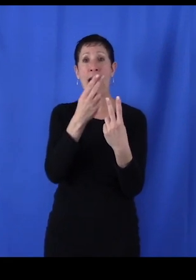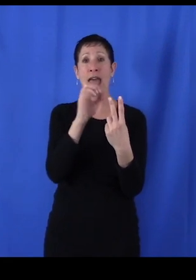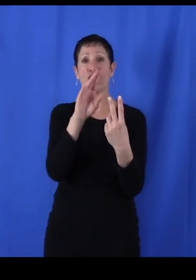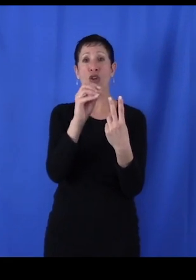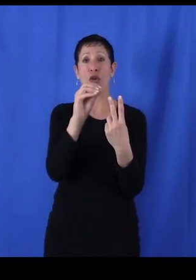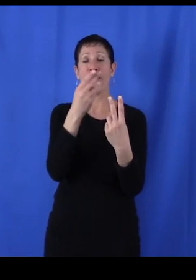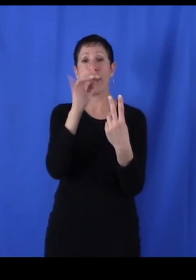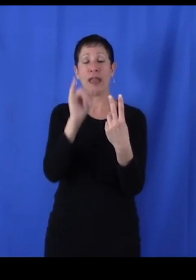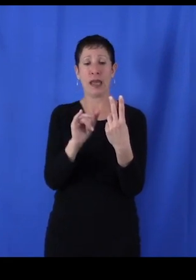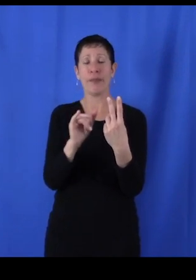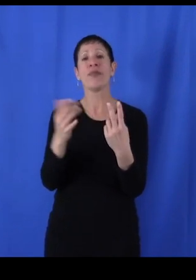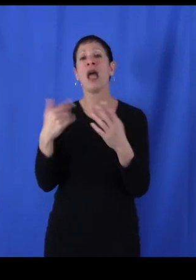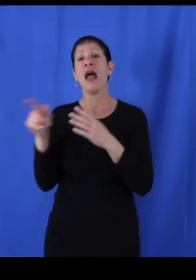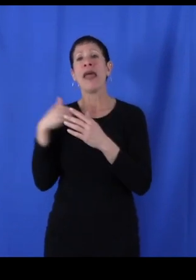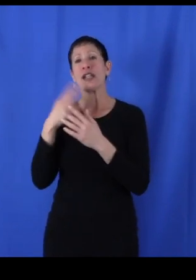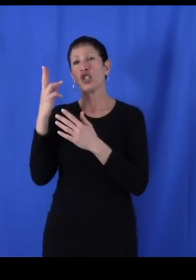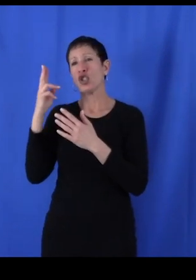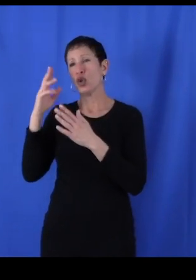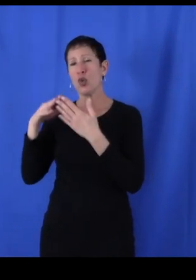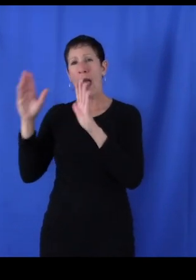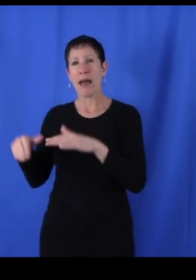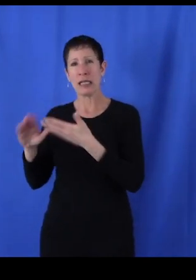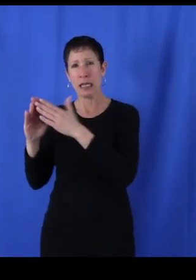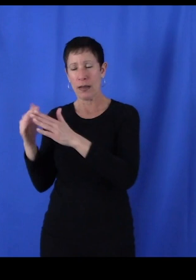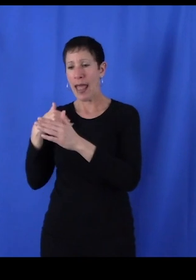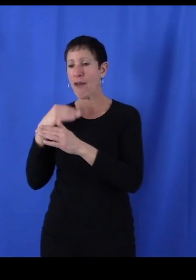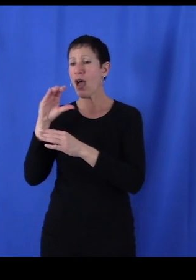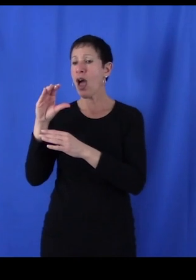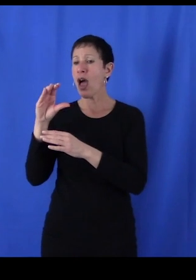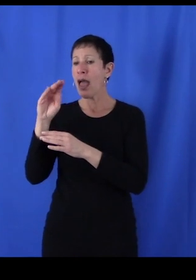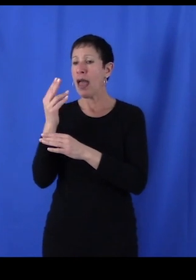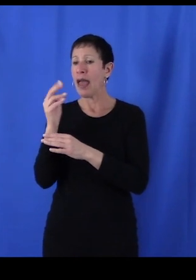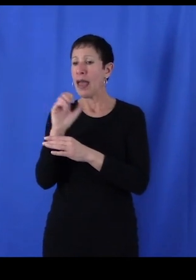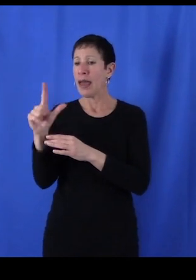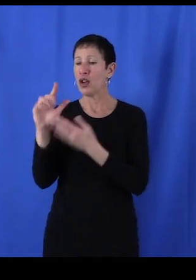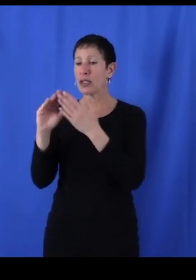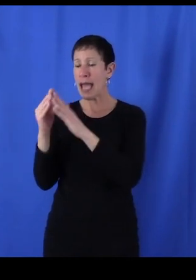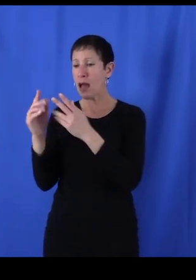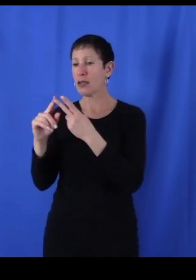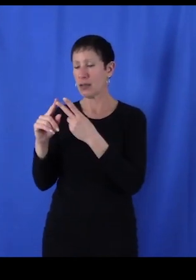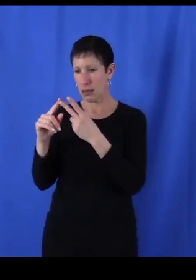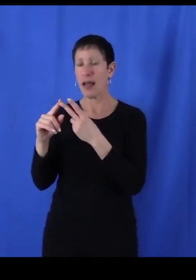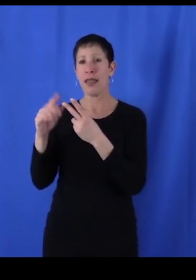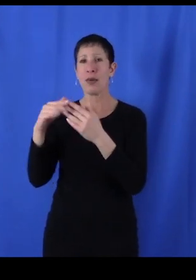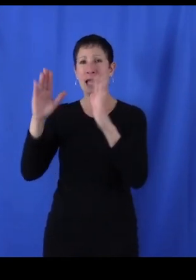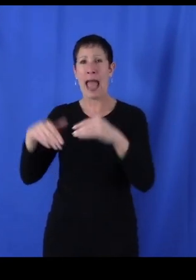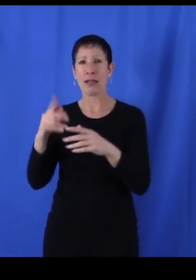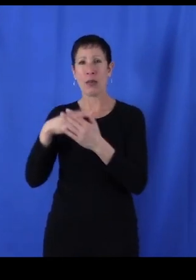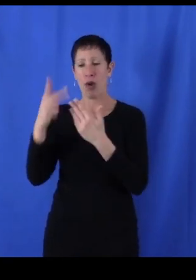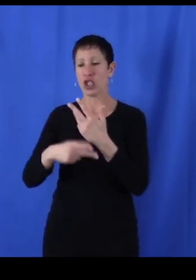Hilltown, which was a biracial but not quite integrated housing project, and Crafttown, which was an all-white